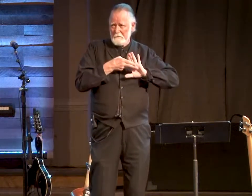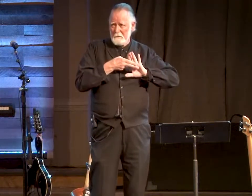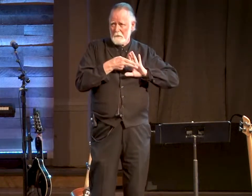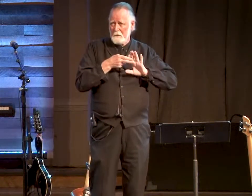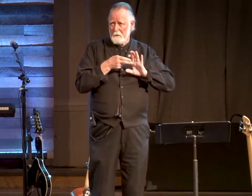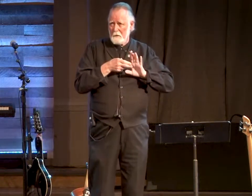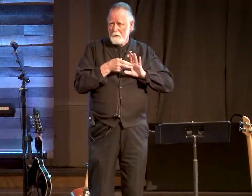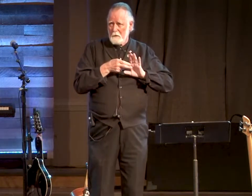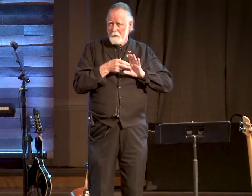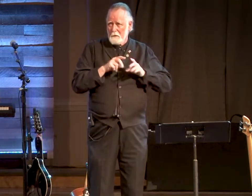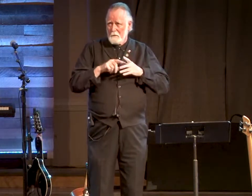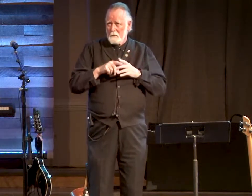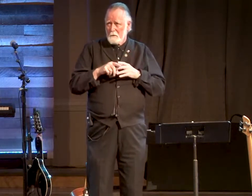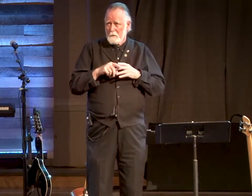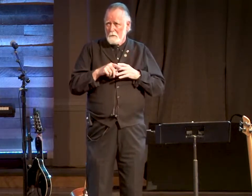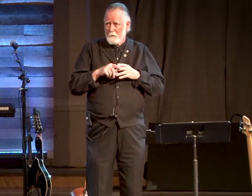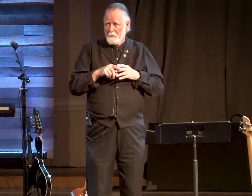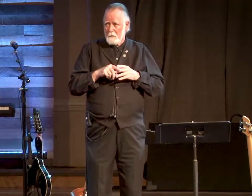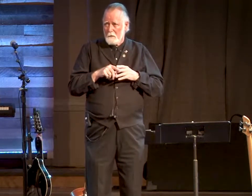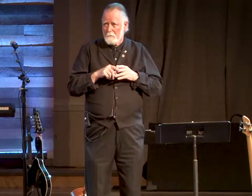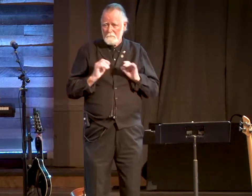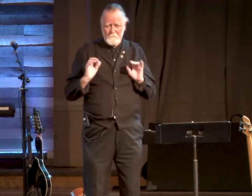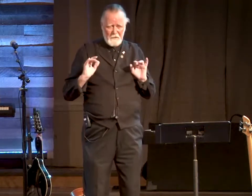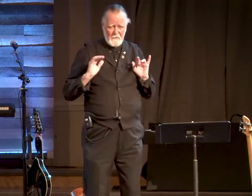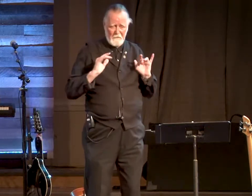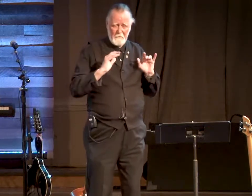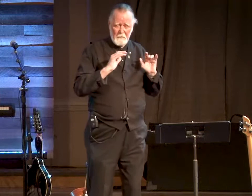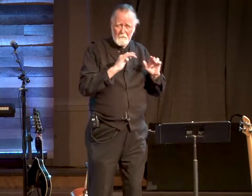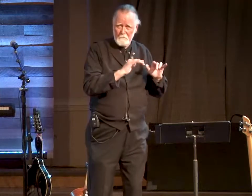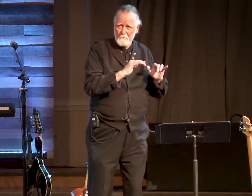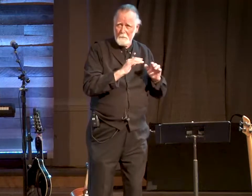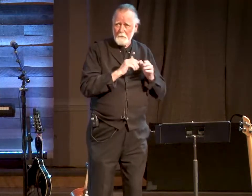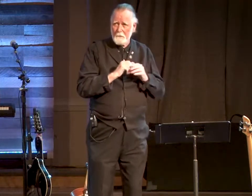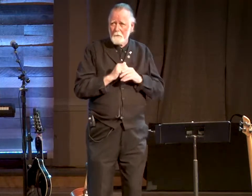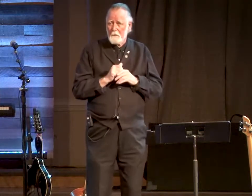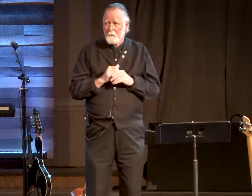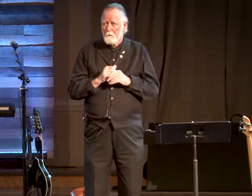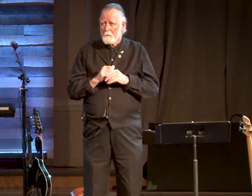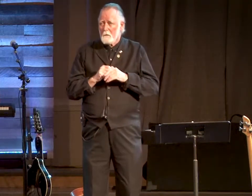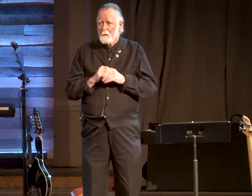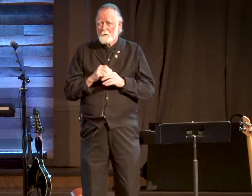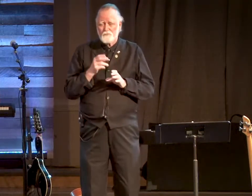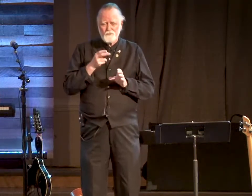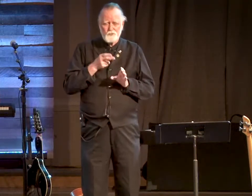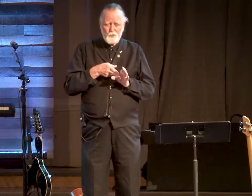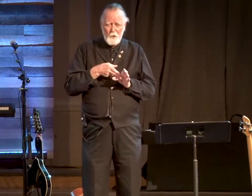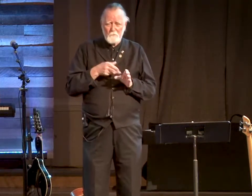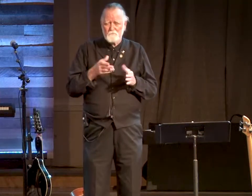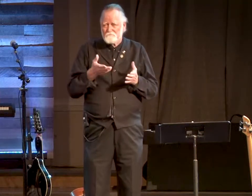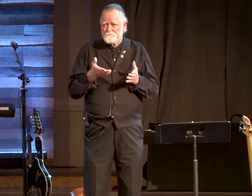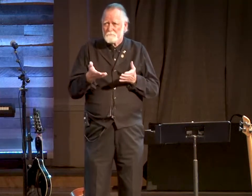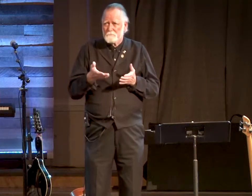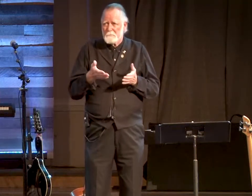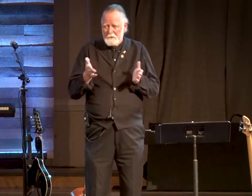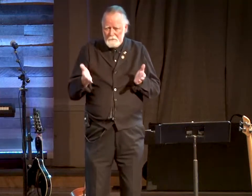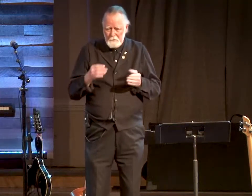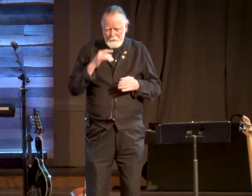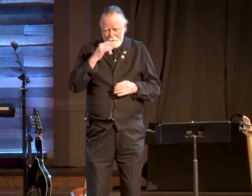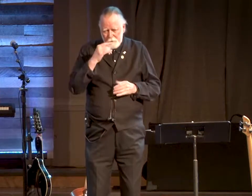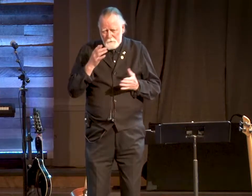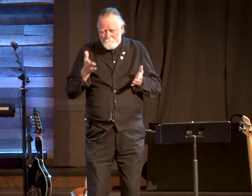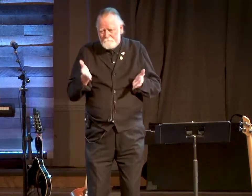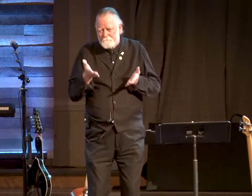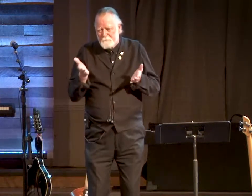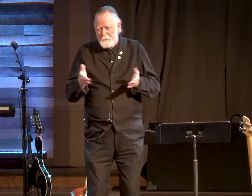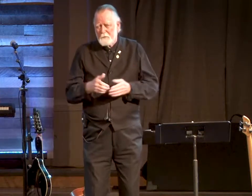started back, and we invite all families to come and participate, and we'll make sure that your children are